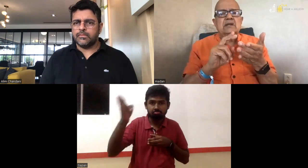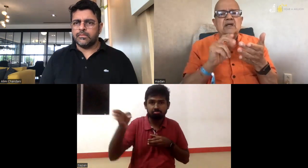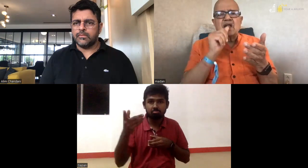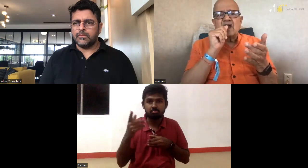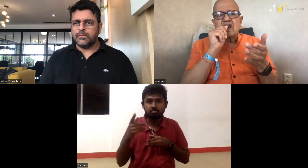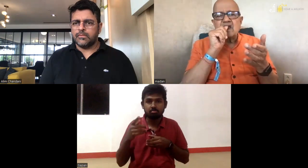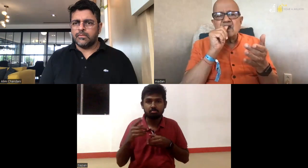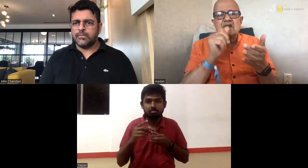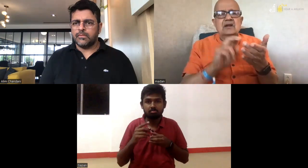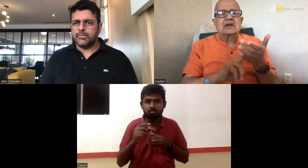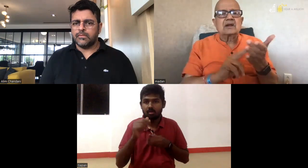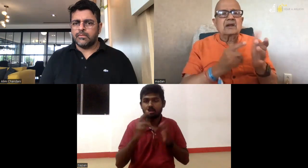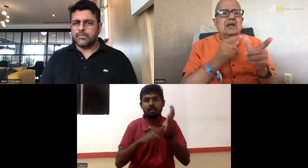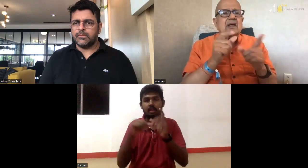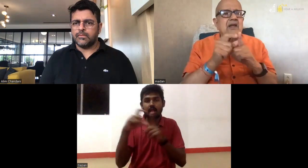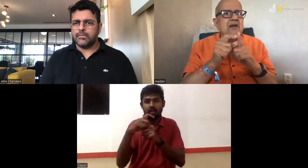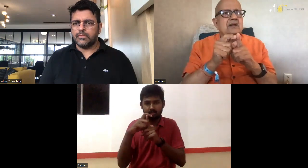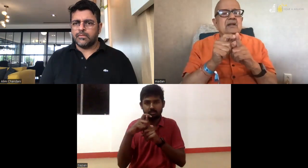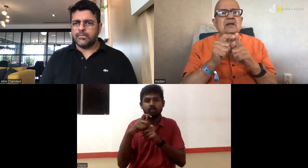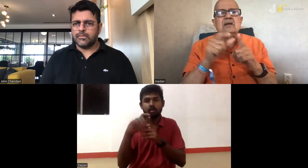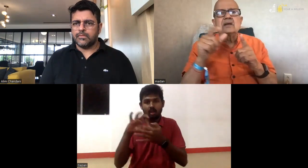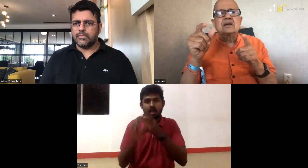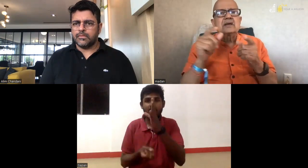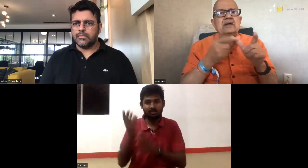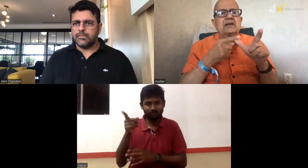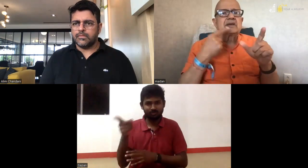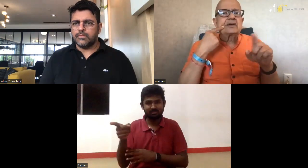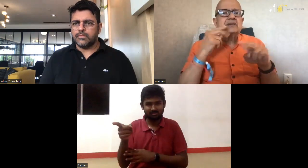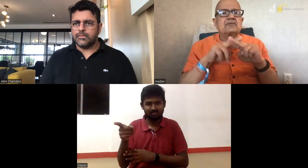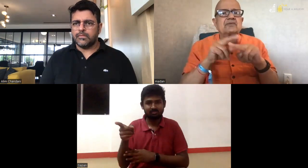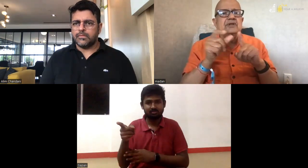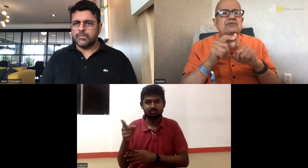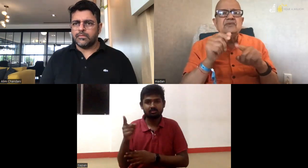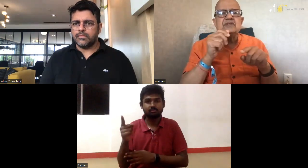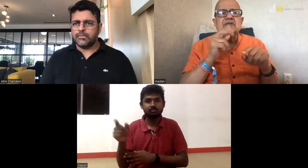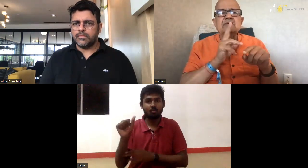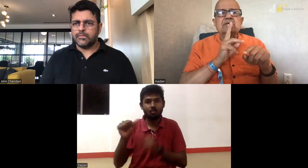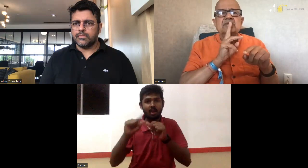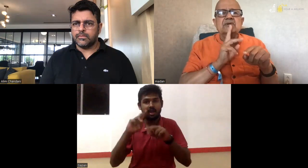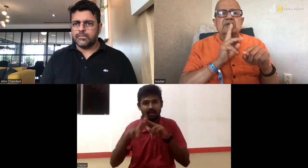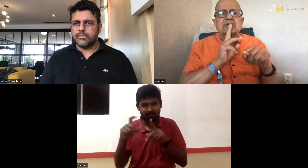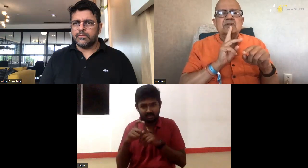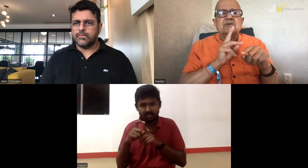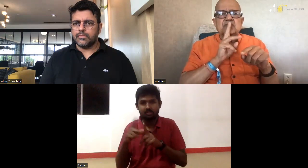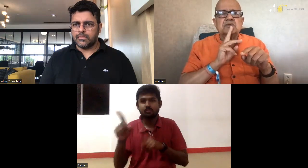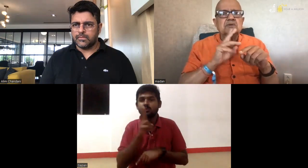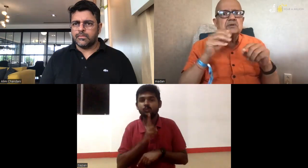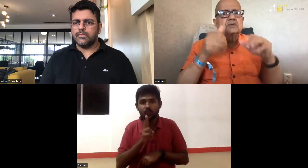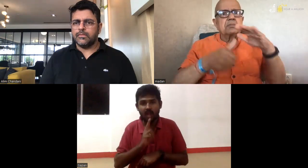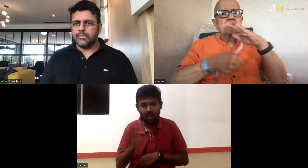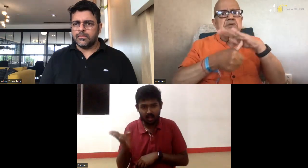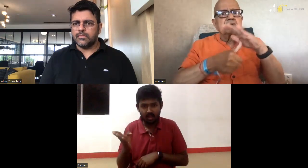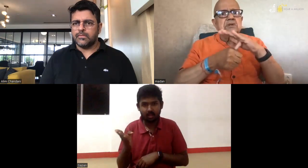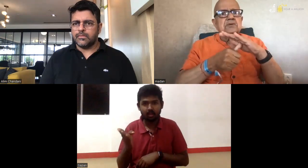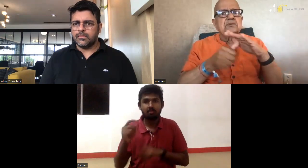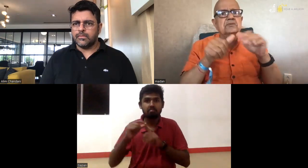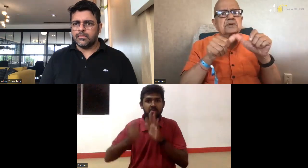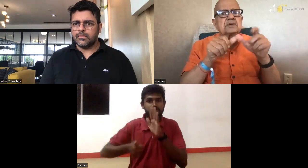a male or female, but it's mandatory to have a deaf person over there that who can actually